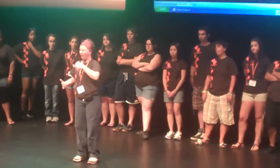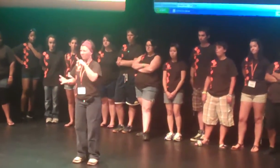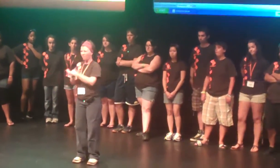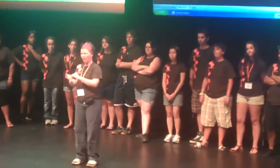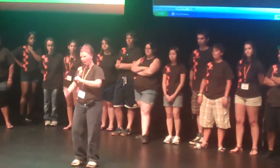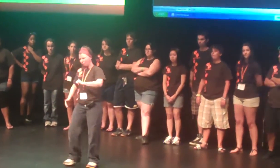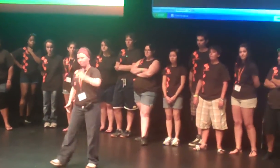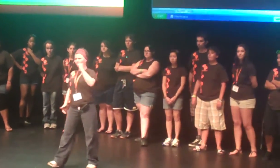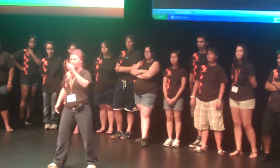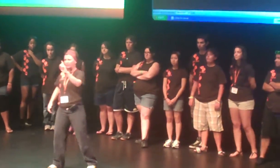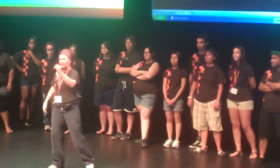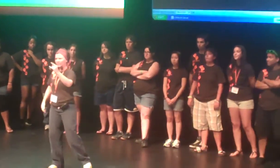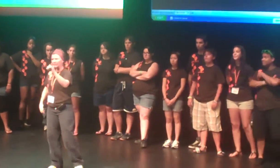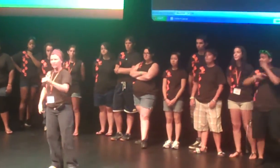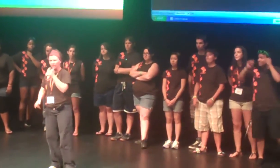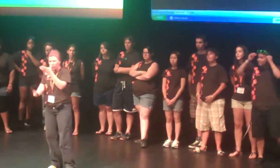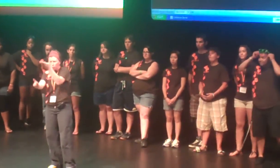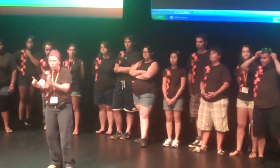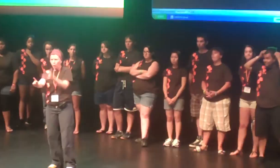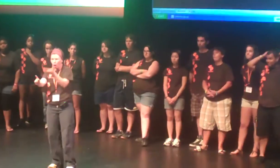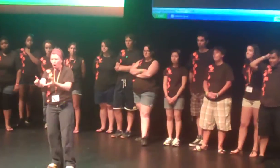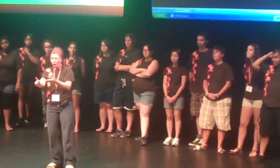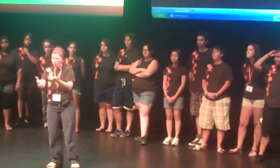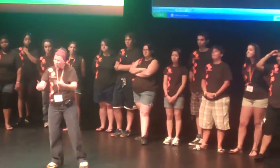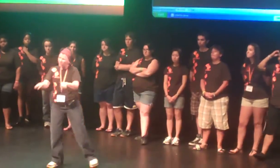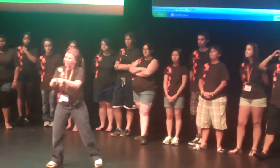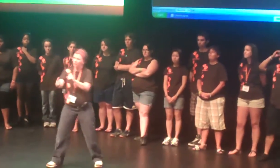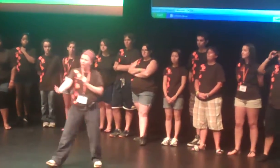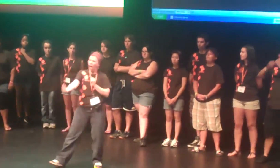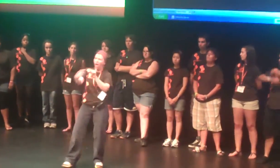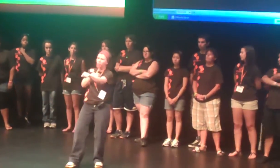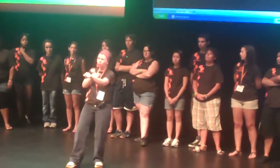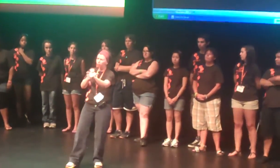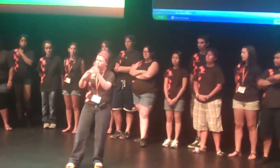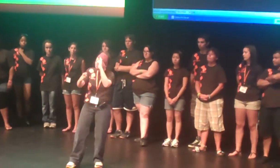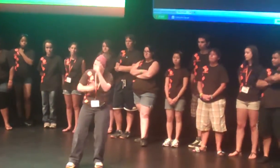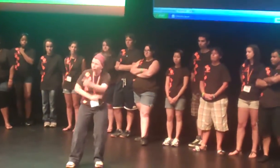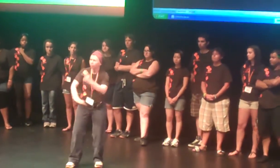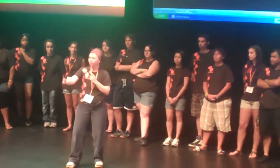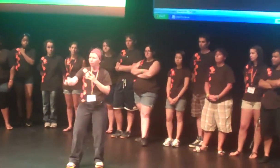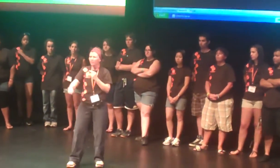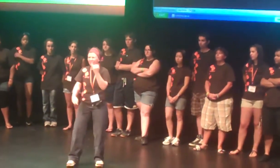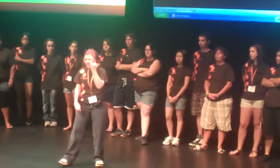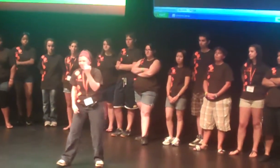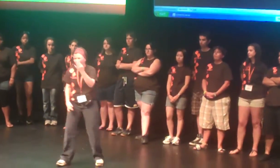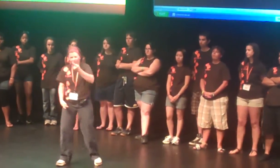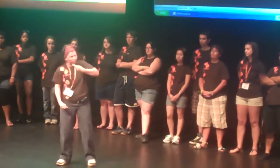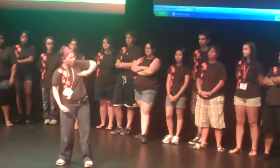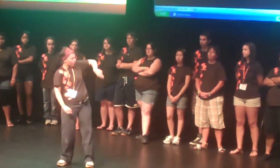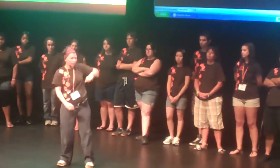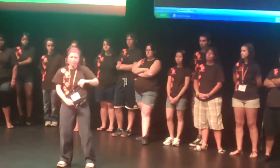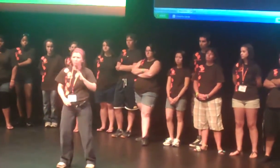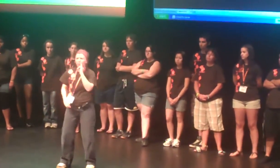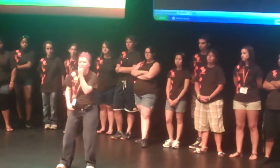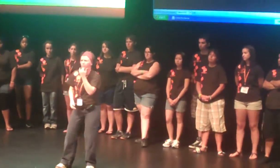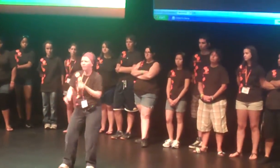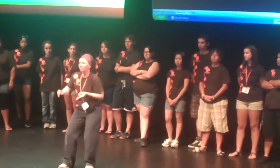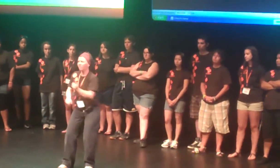That's our philosophy. Everybody gets treated with pride, with dignity, and with the golden rule. You know what that is? You